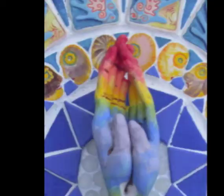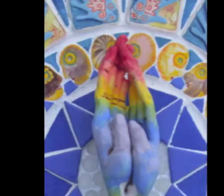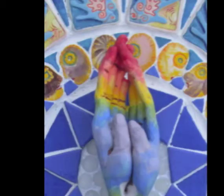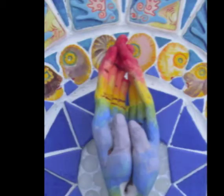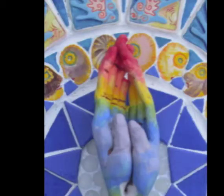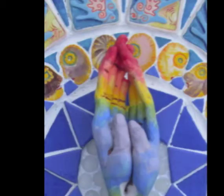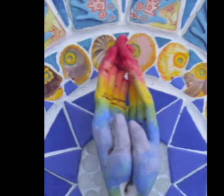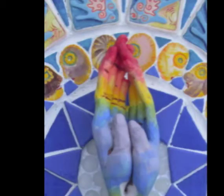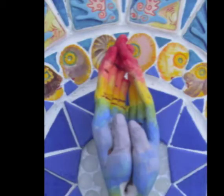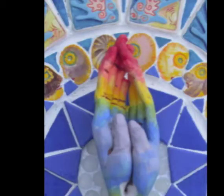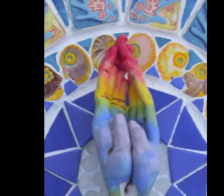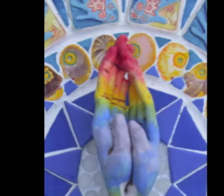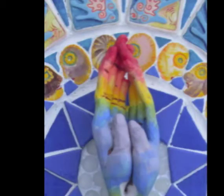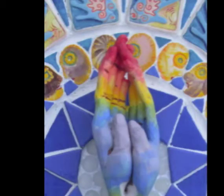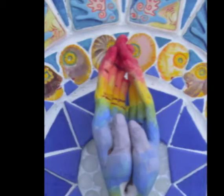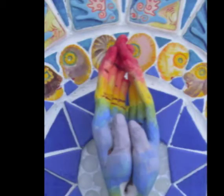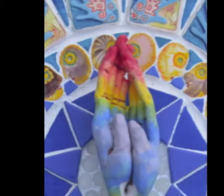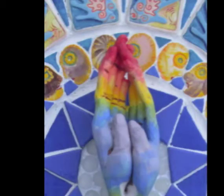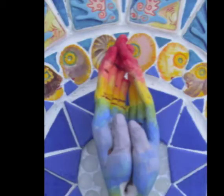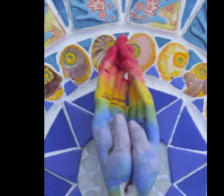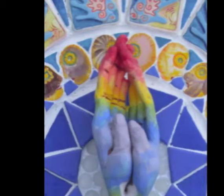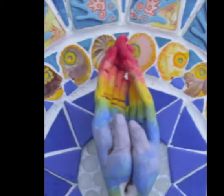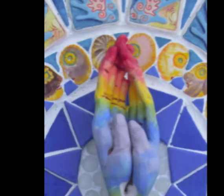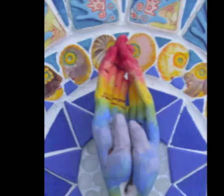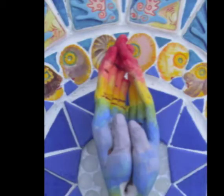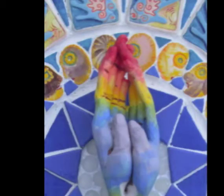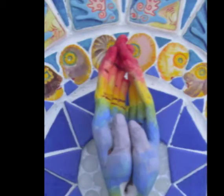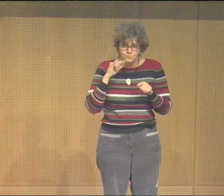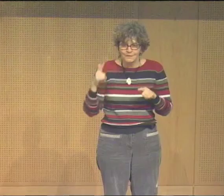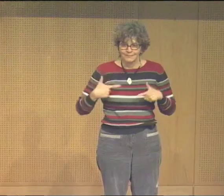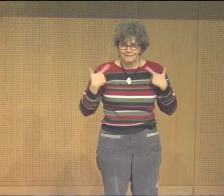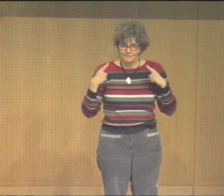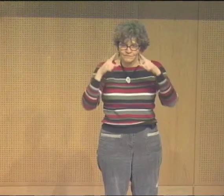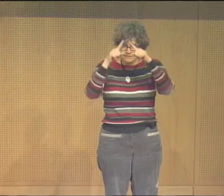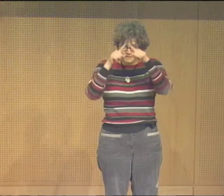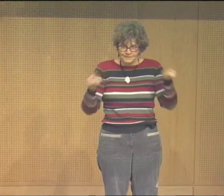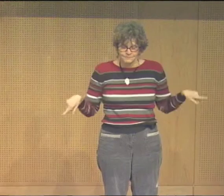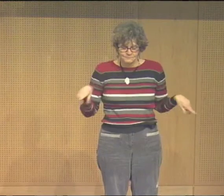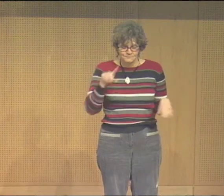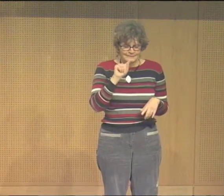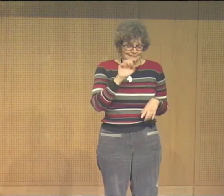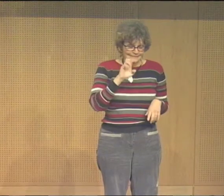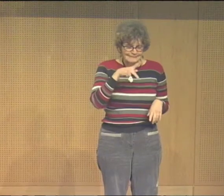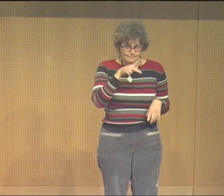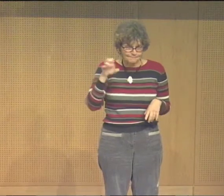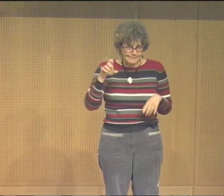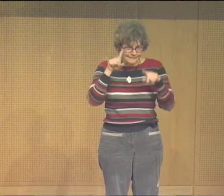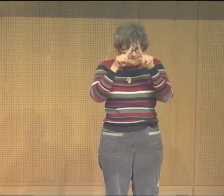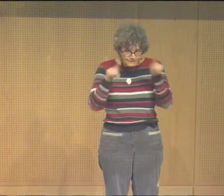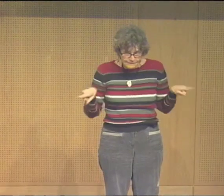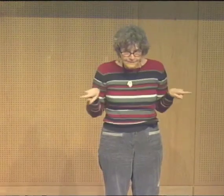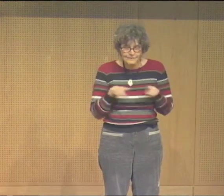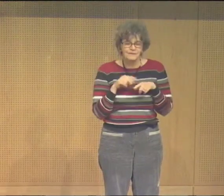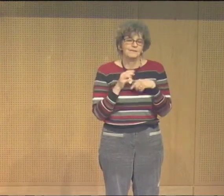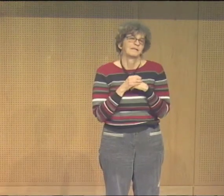a lot. And also the triangle shape is evocative of the